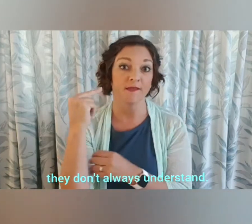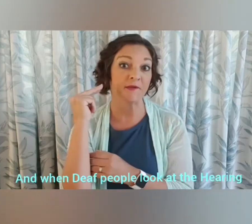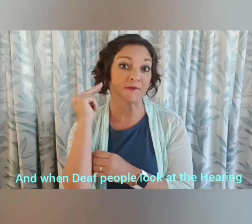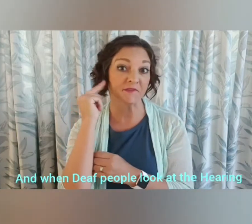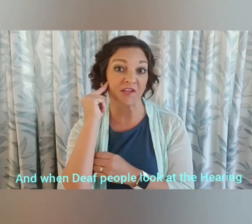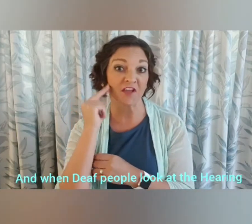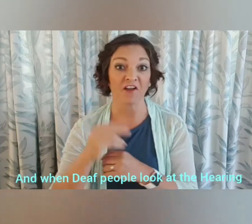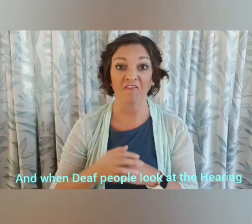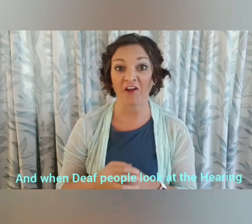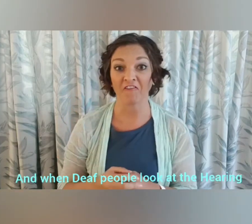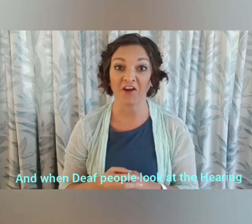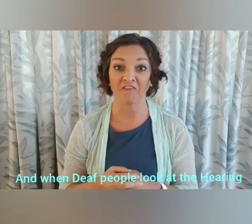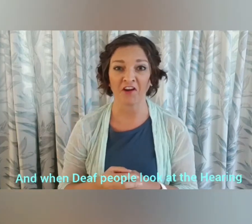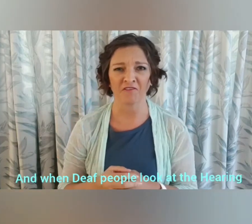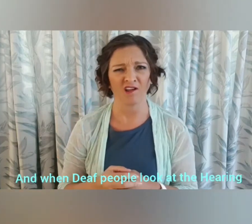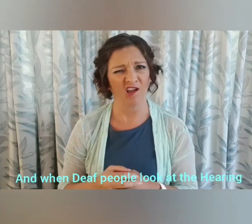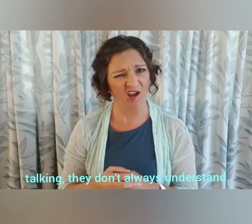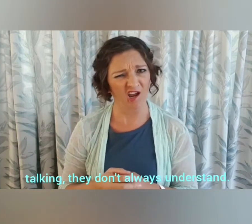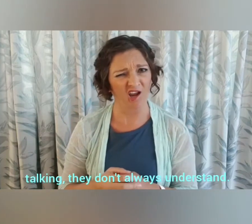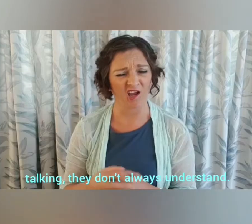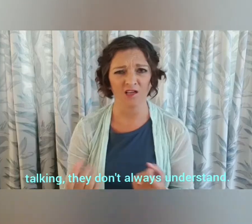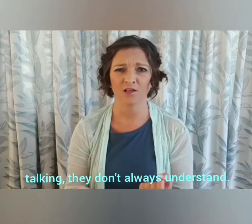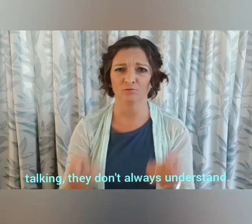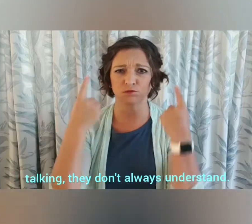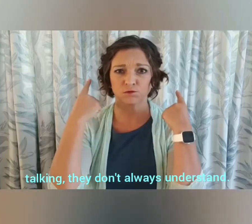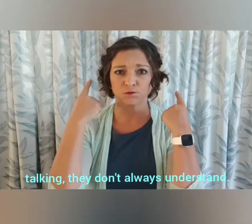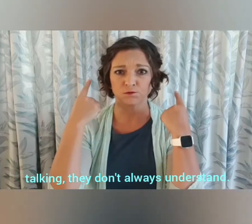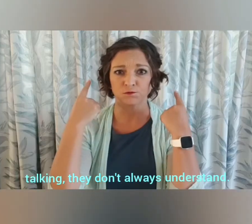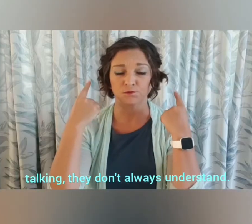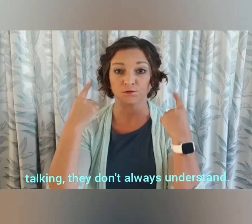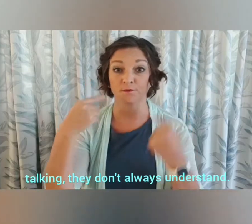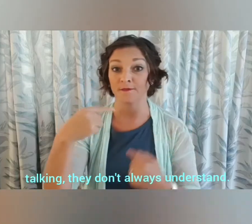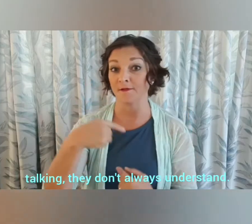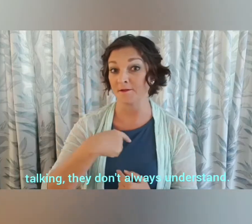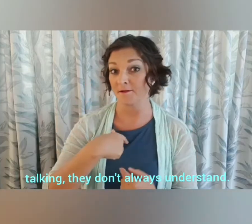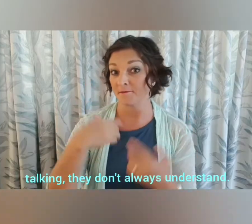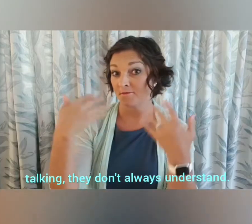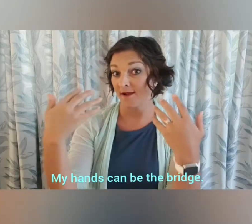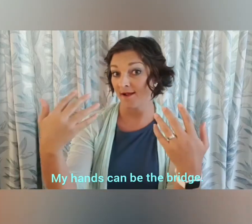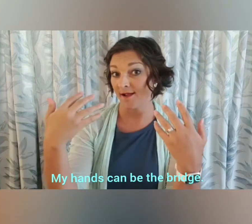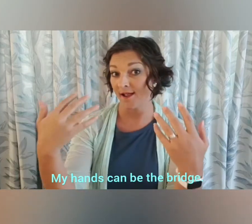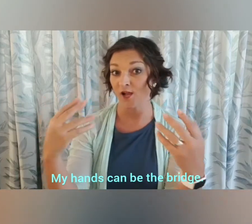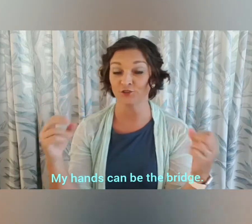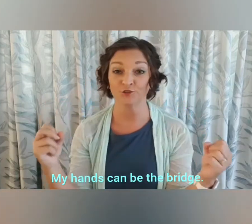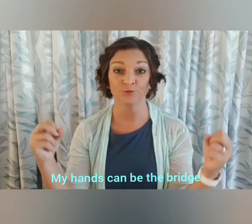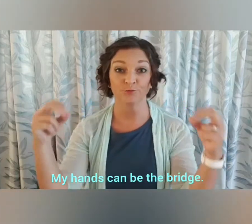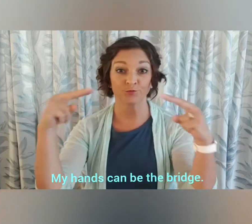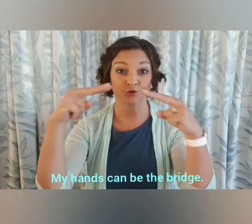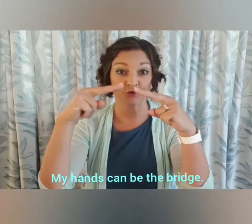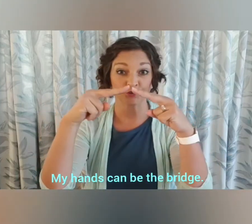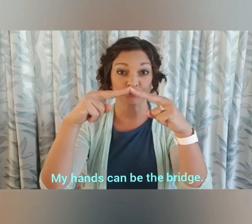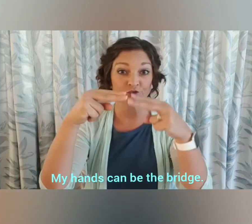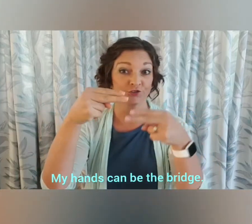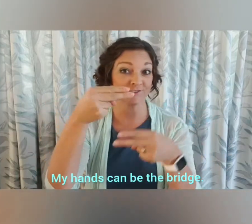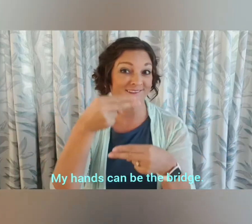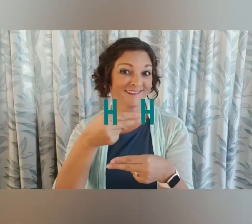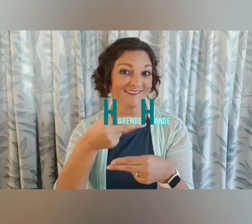And when deaf people look at the hearing talking, they don't always understand. My hands can be the bridge with a hundred